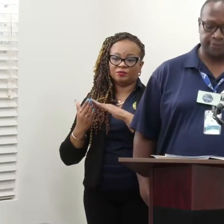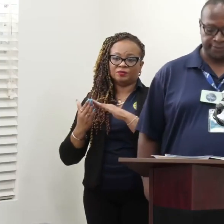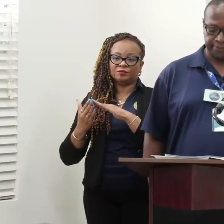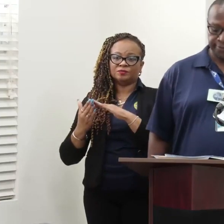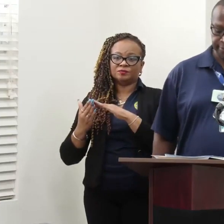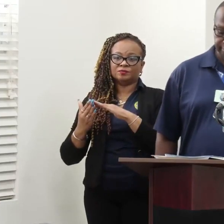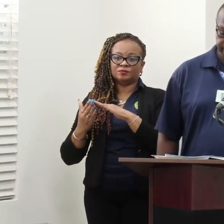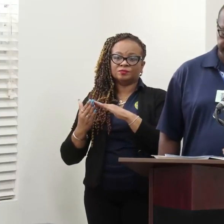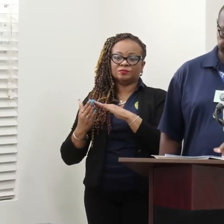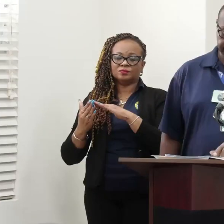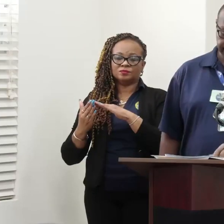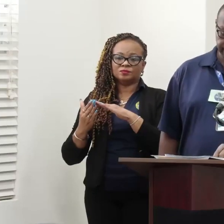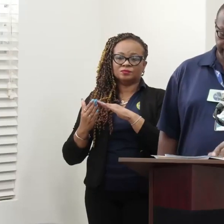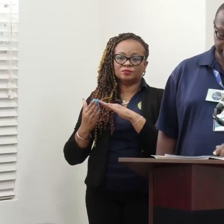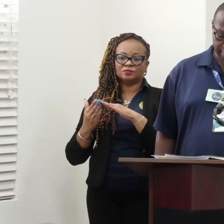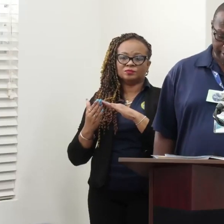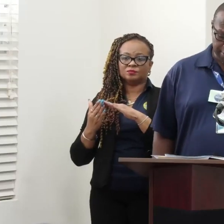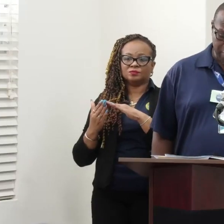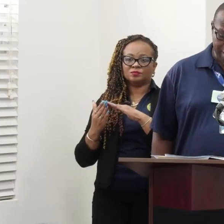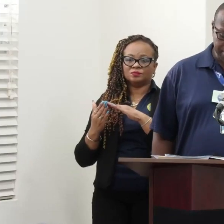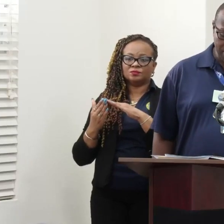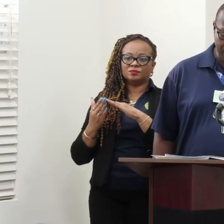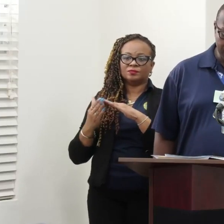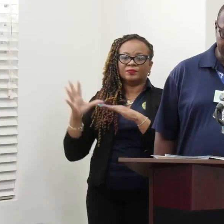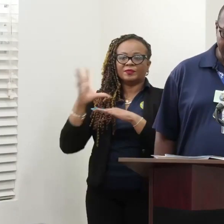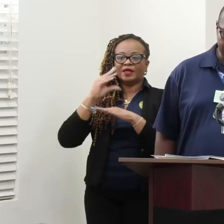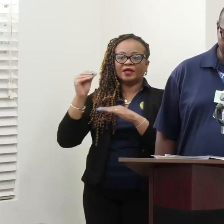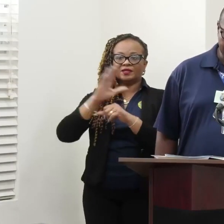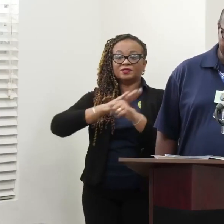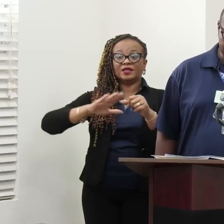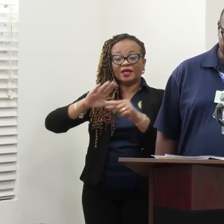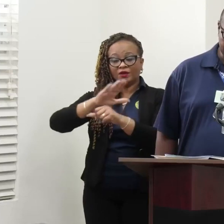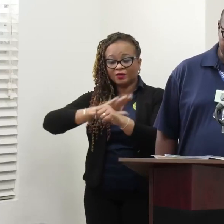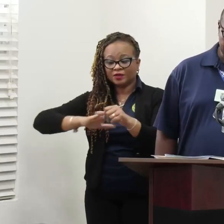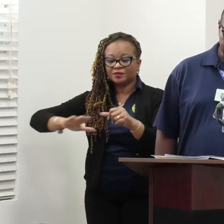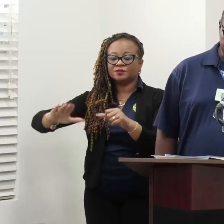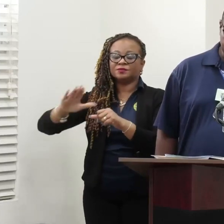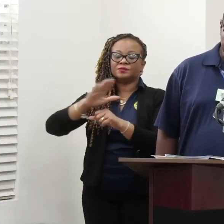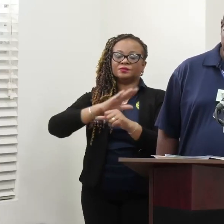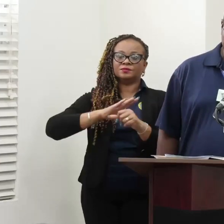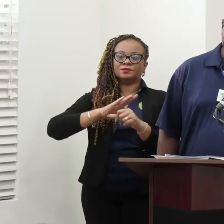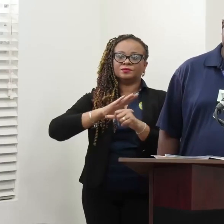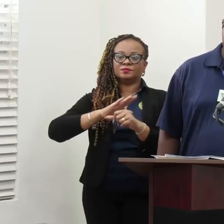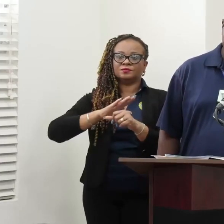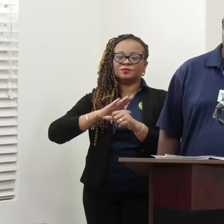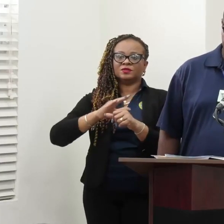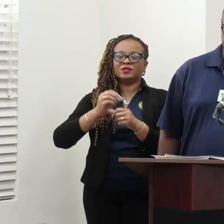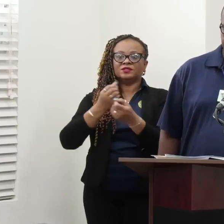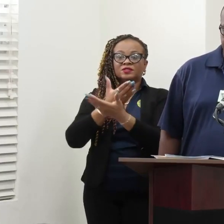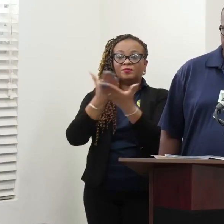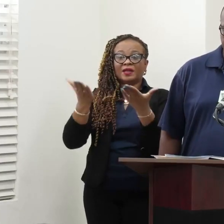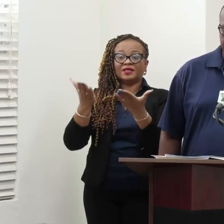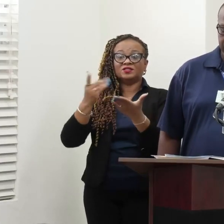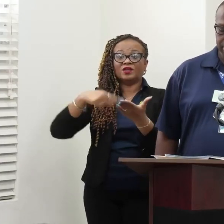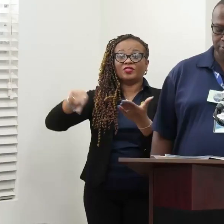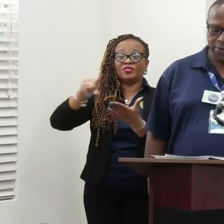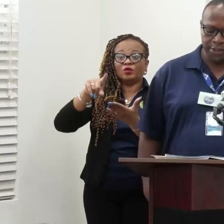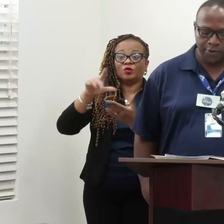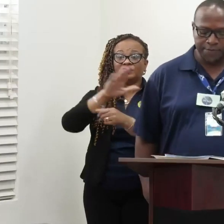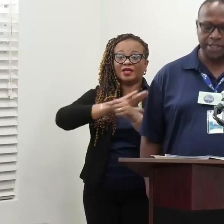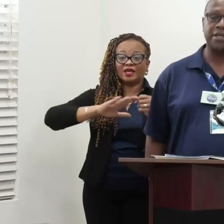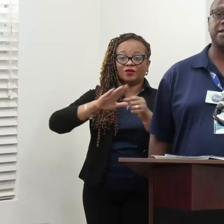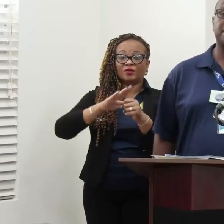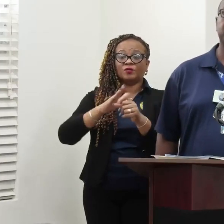as well as surrounding areas, Supplies to these areas